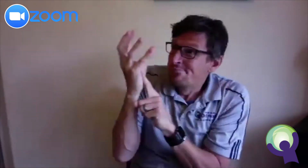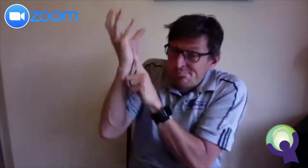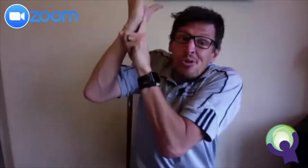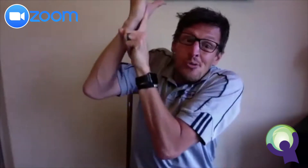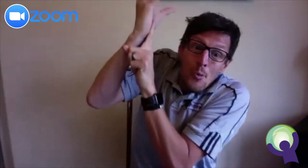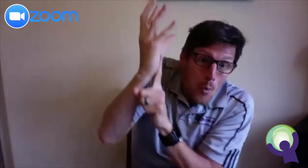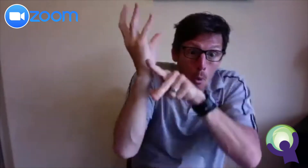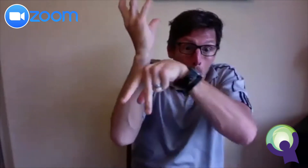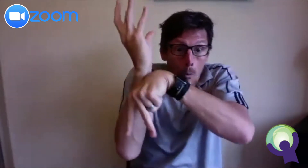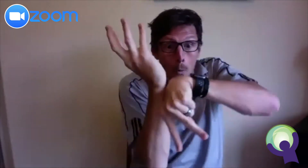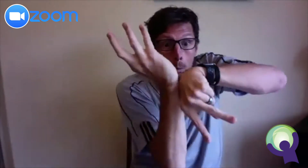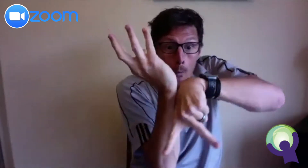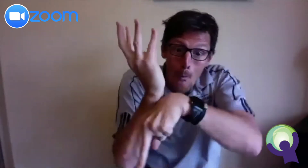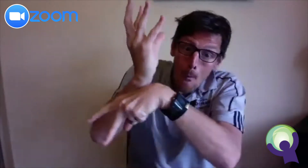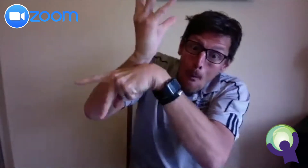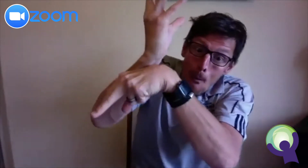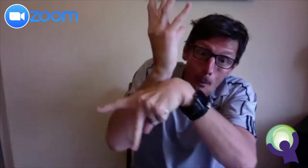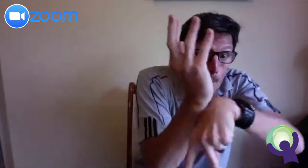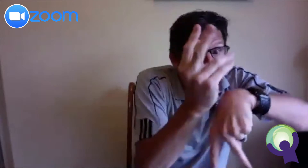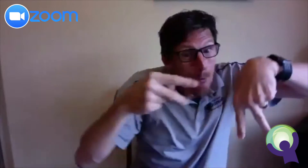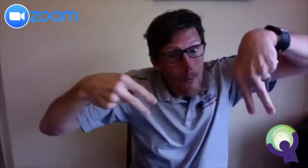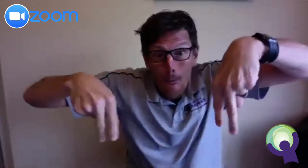get back to the garden? She asked.